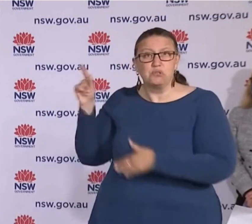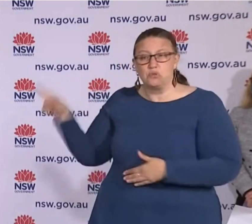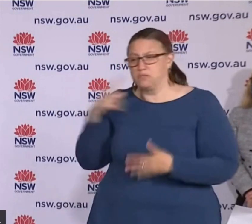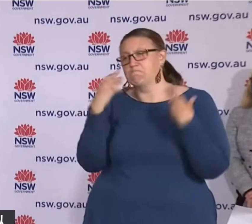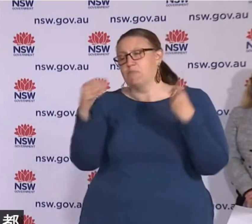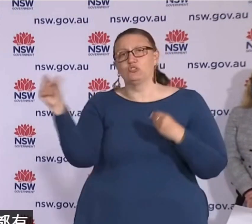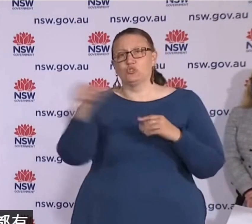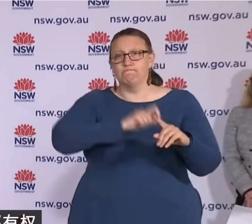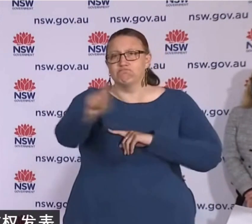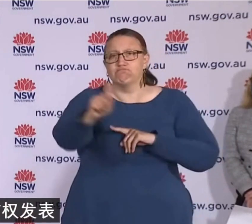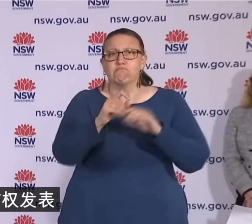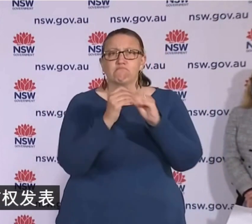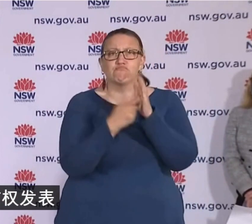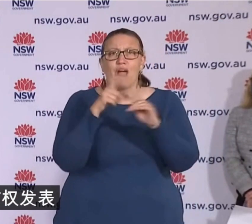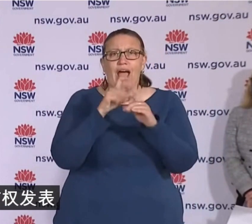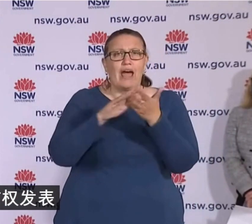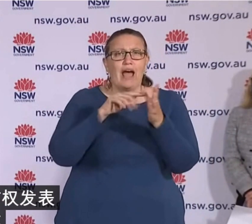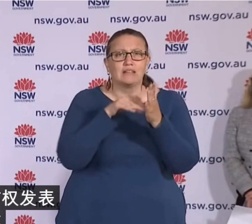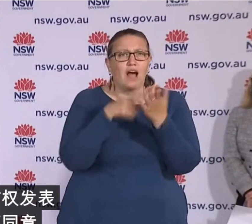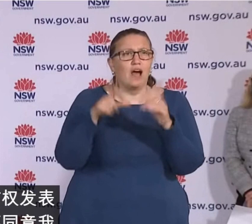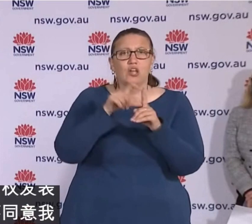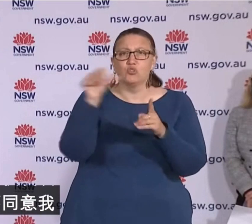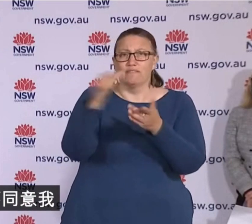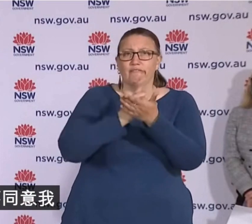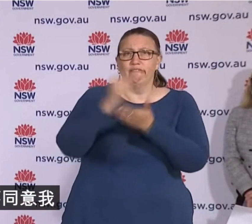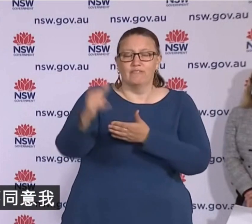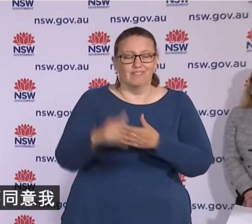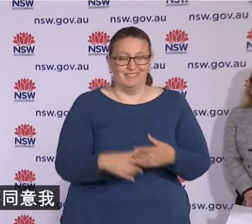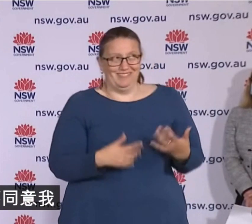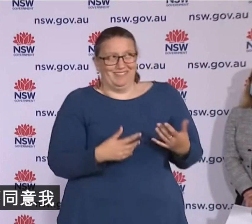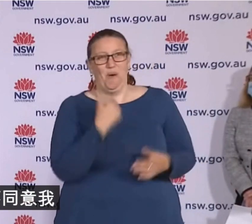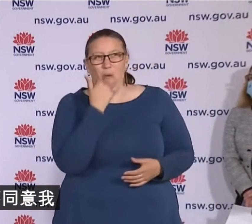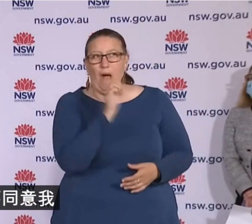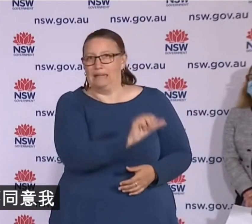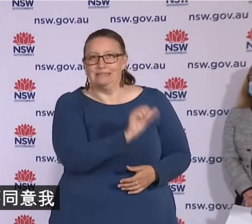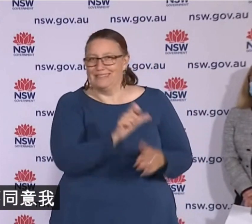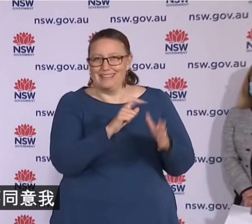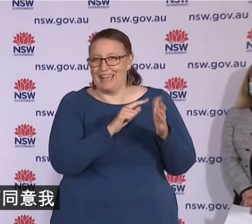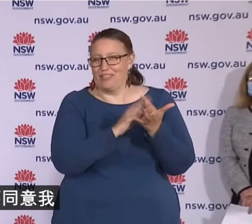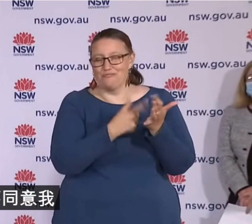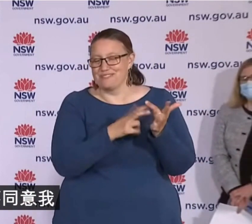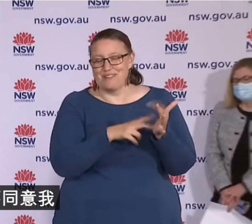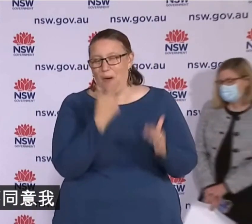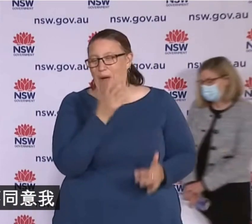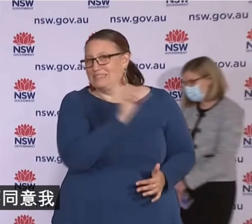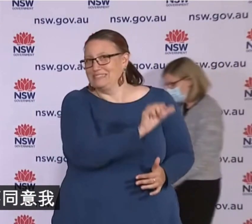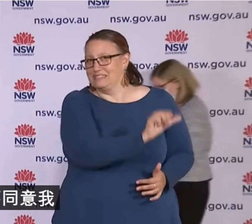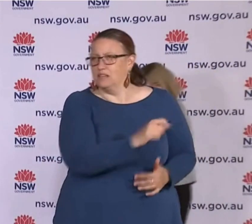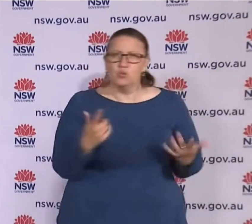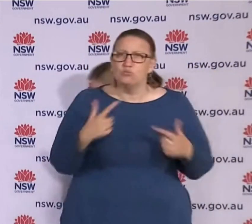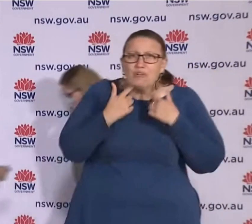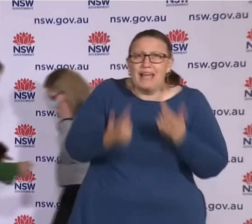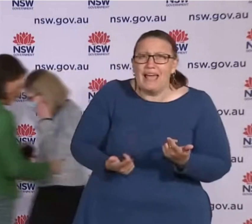No, look, everyone's entitled to their opinion. I don't agree with it. I strongly disagree with it. Dr. Chant, if I could ask you a question about Byron Bay